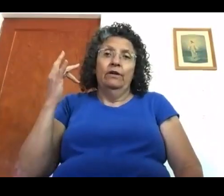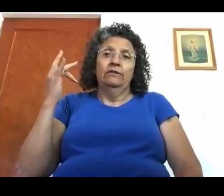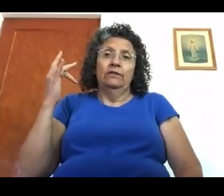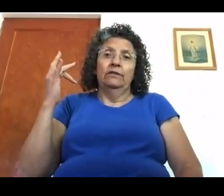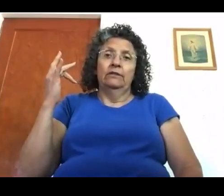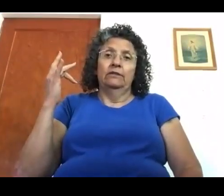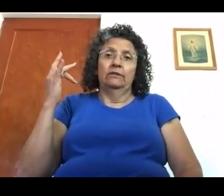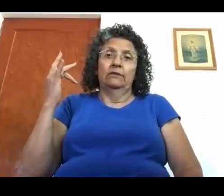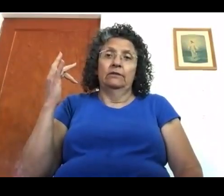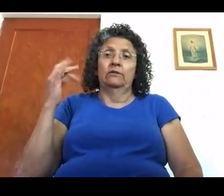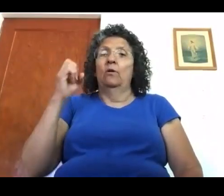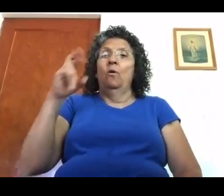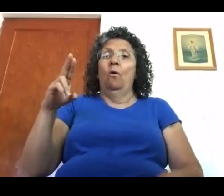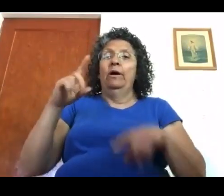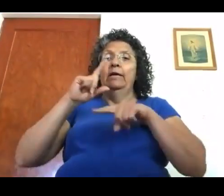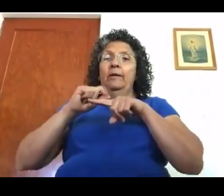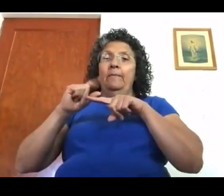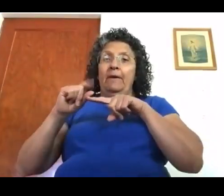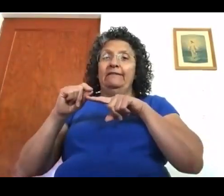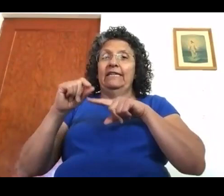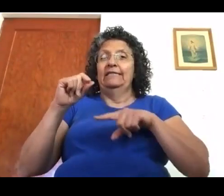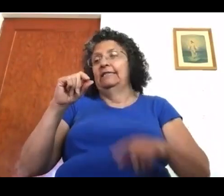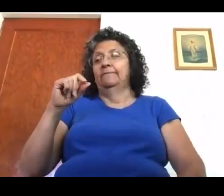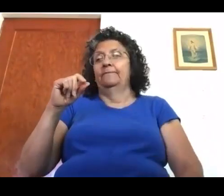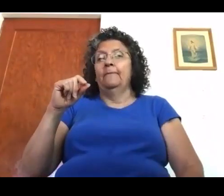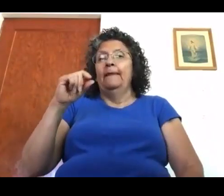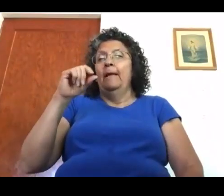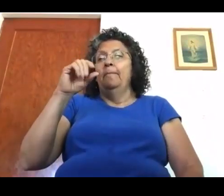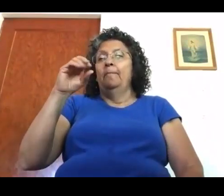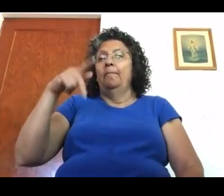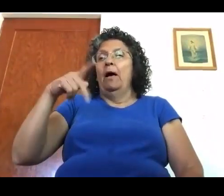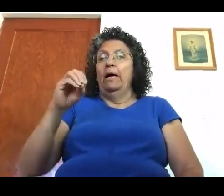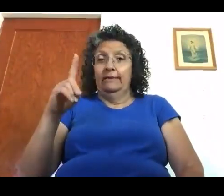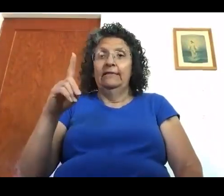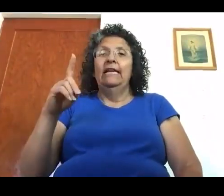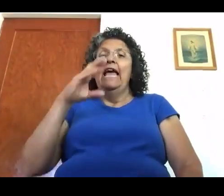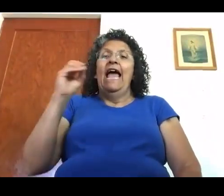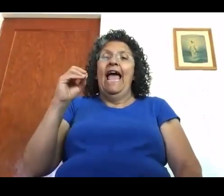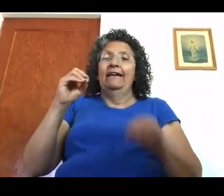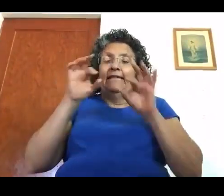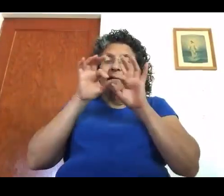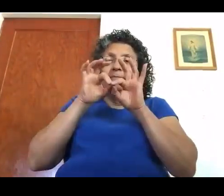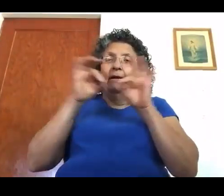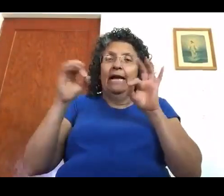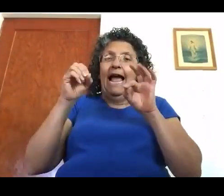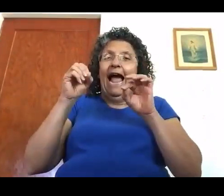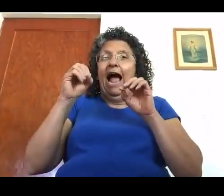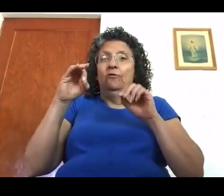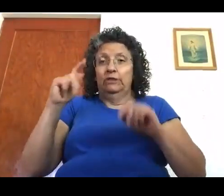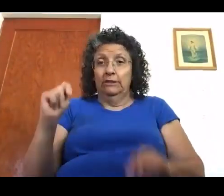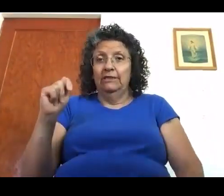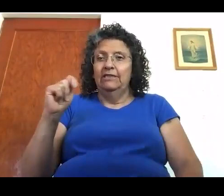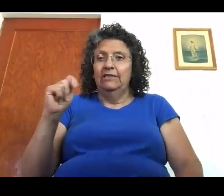pod, and the seeds actually pop out of the poppies. They're super